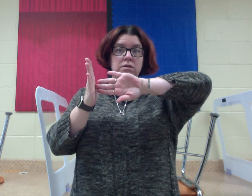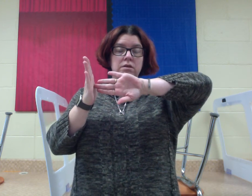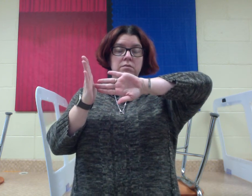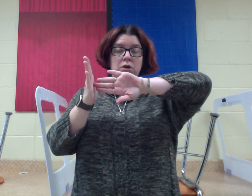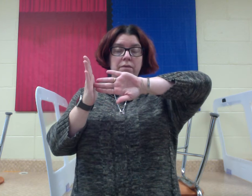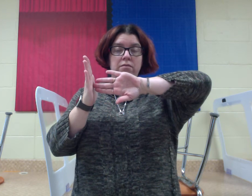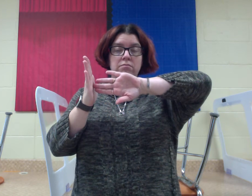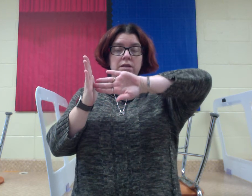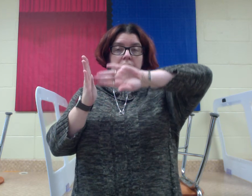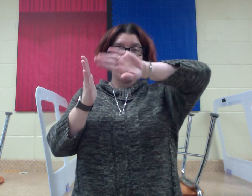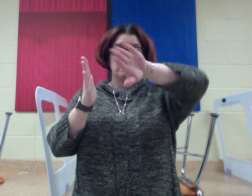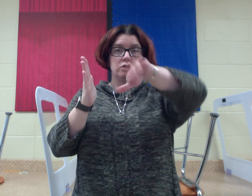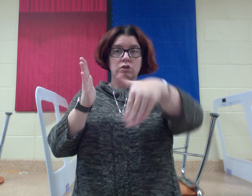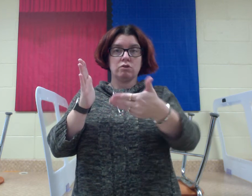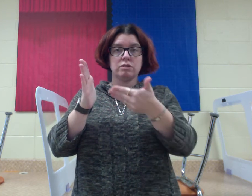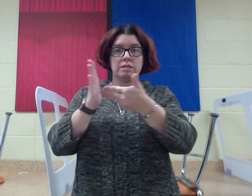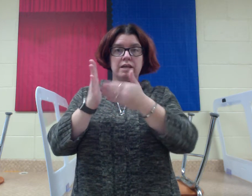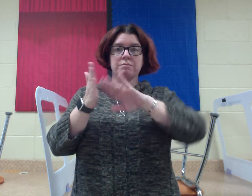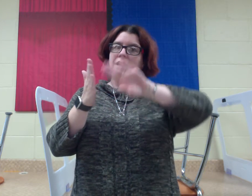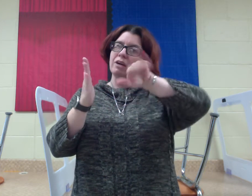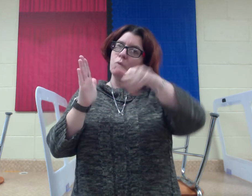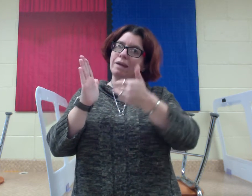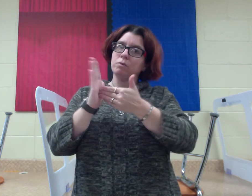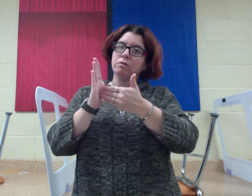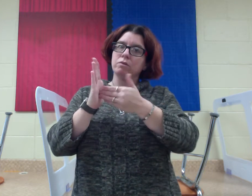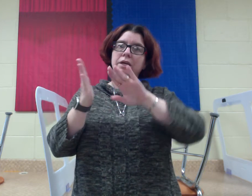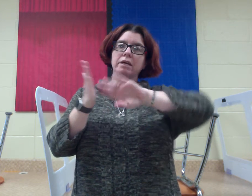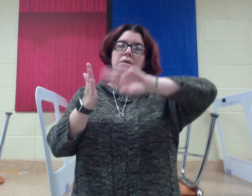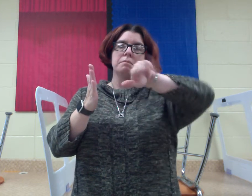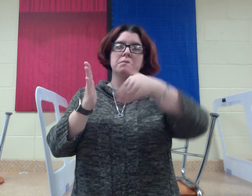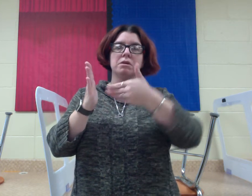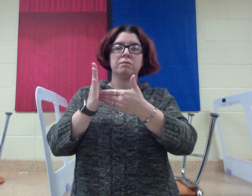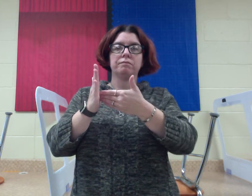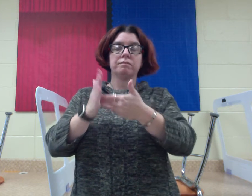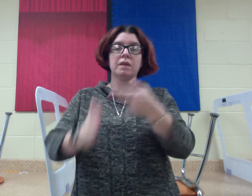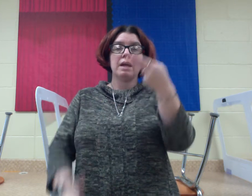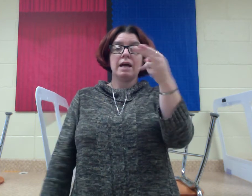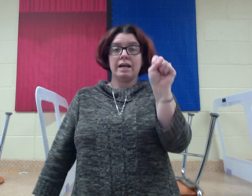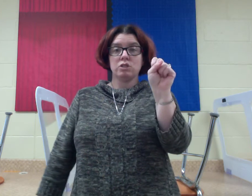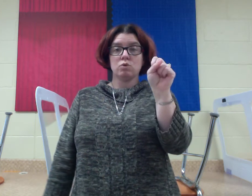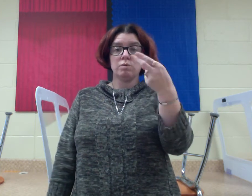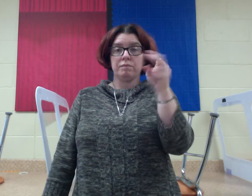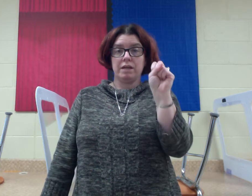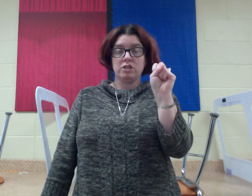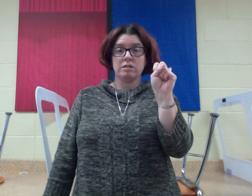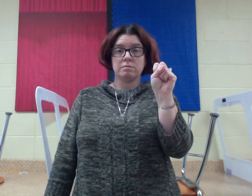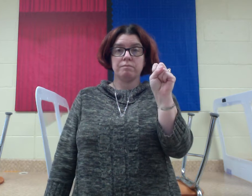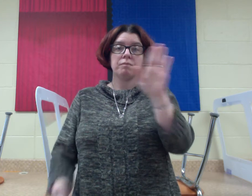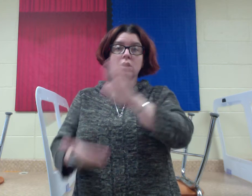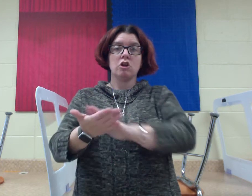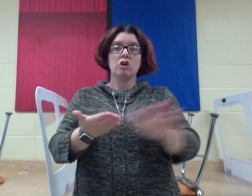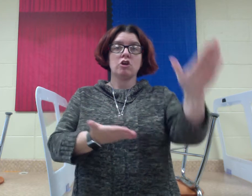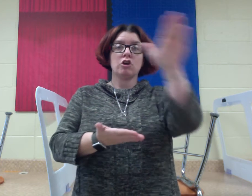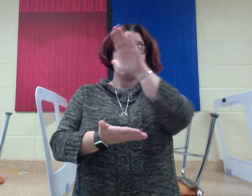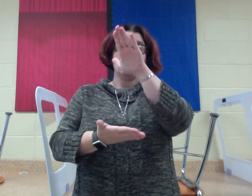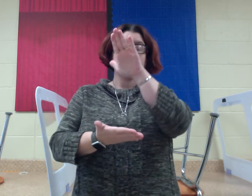palm out, and then it circles and taps. Kind of like when with your whole hand? Middle. High school, HS. College,